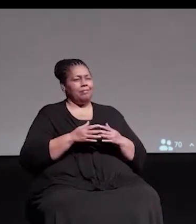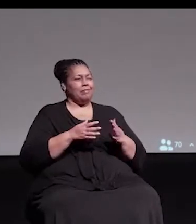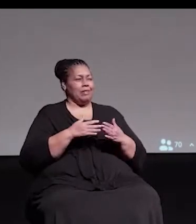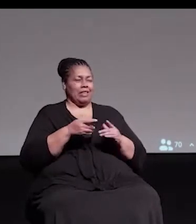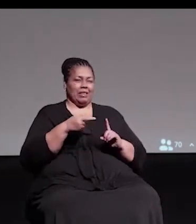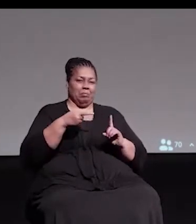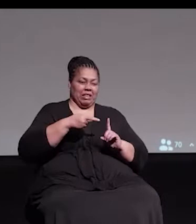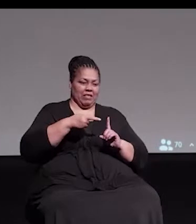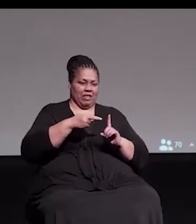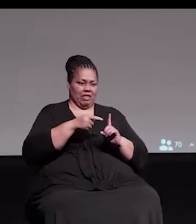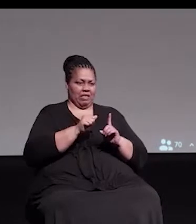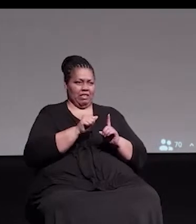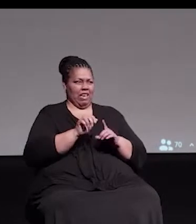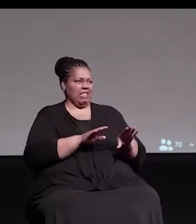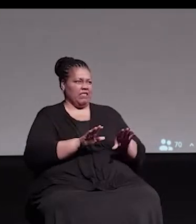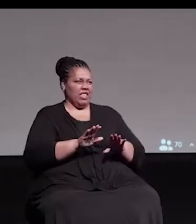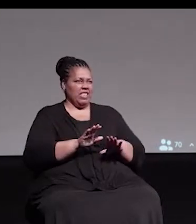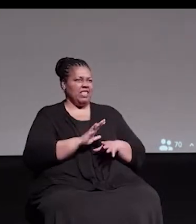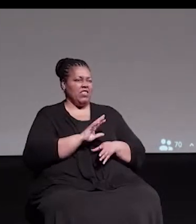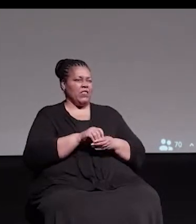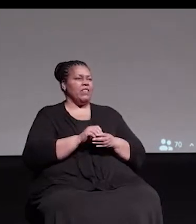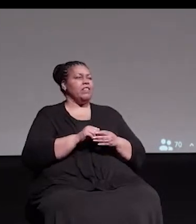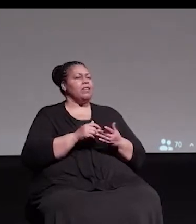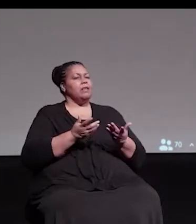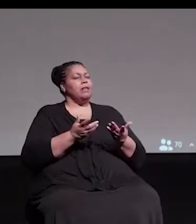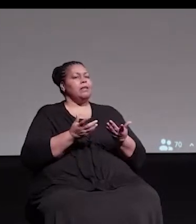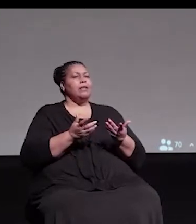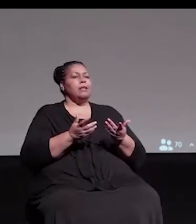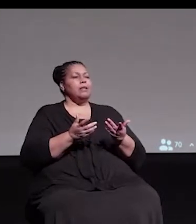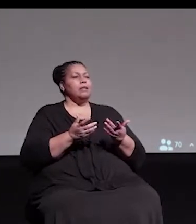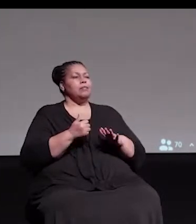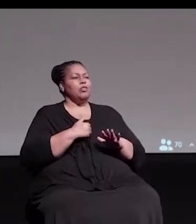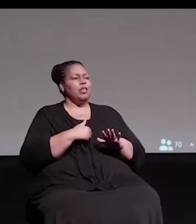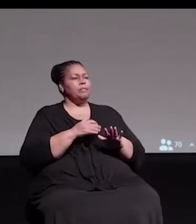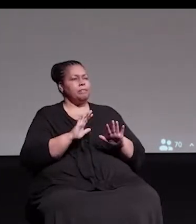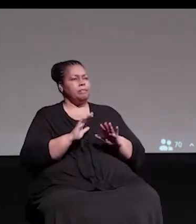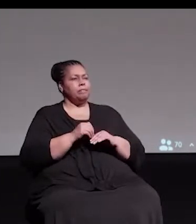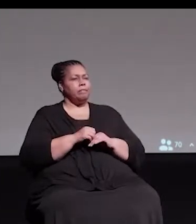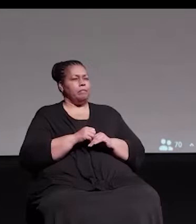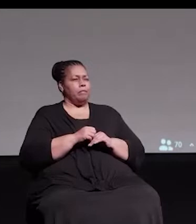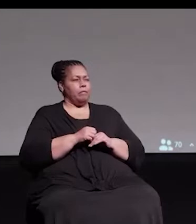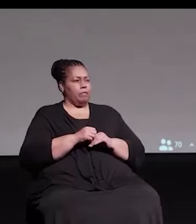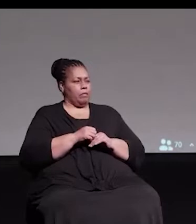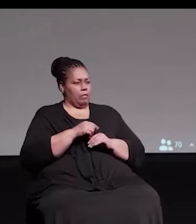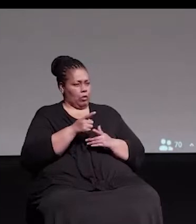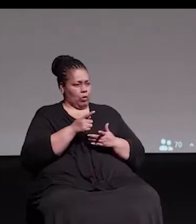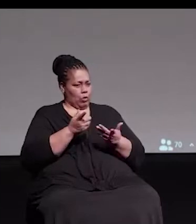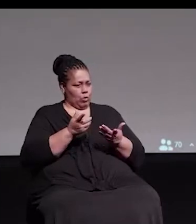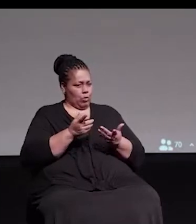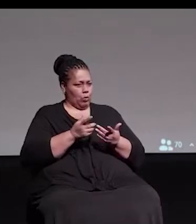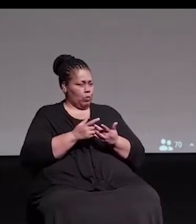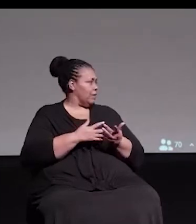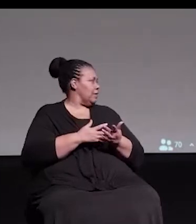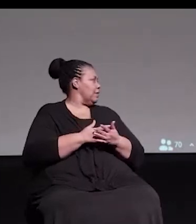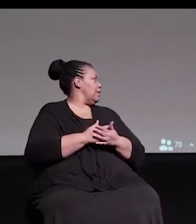specific activities that mean. You had a story though, that you were hoping you were gonna tell.